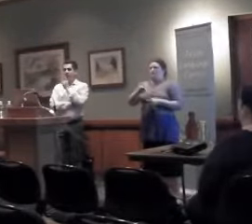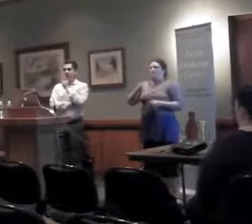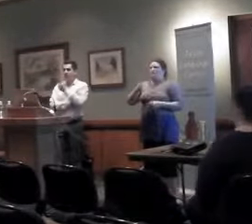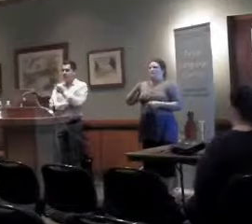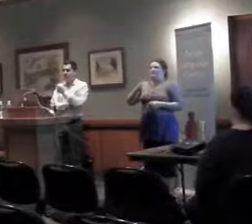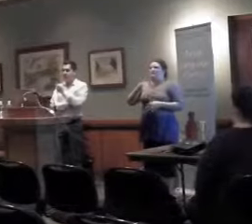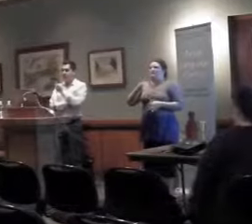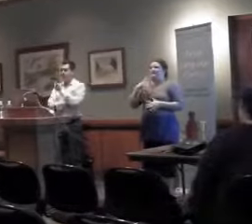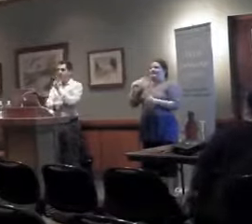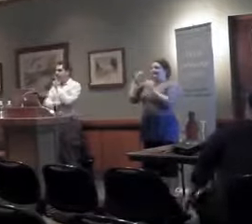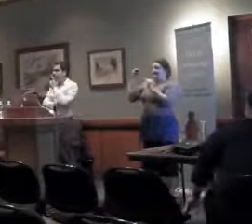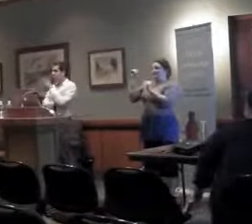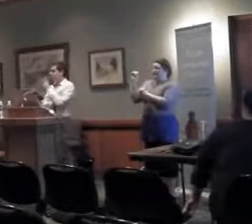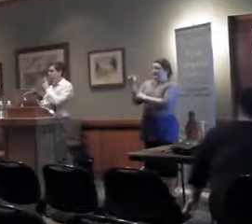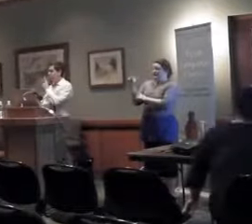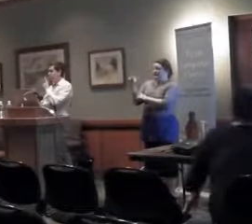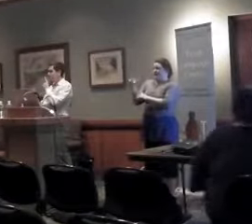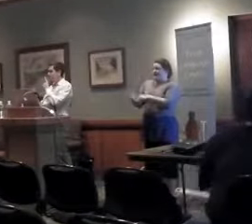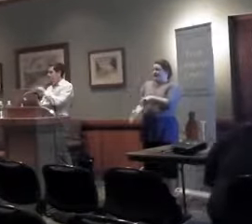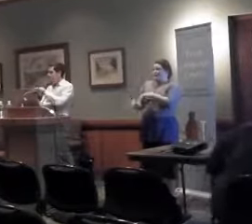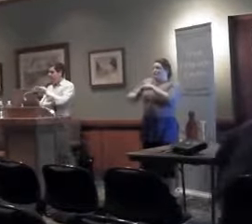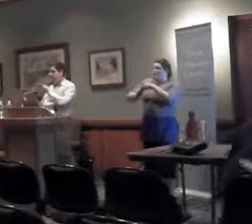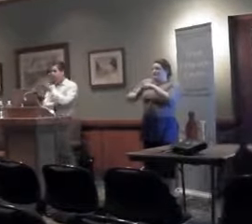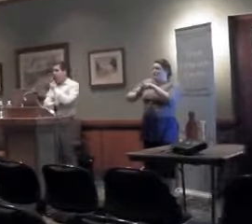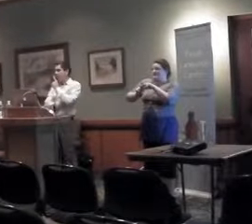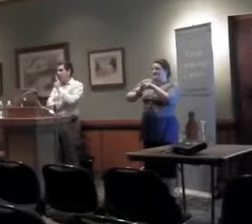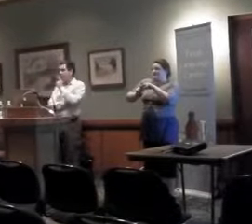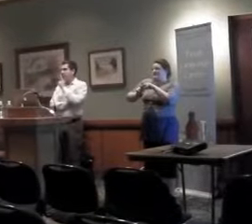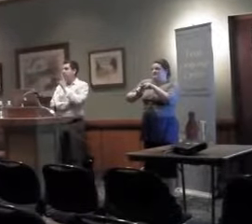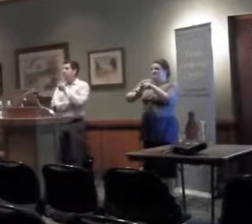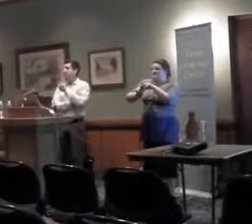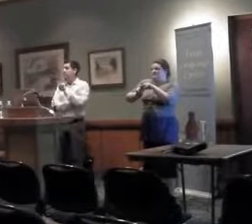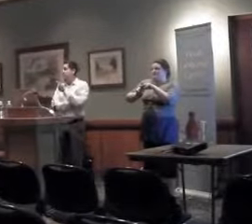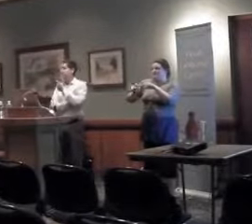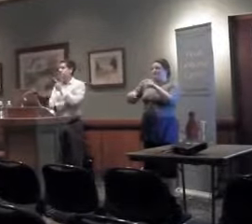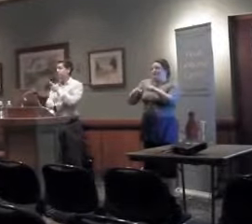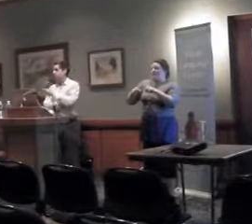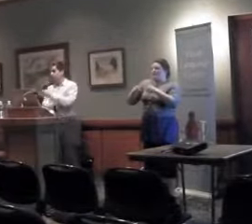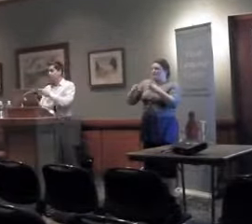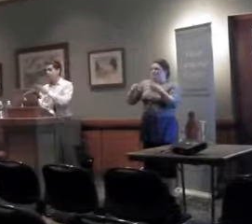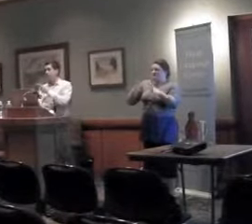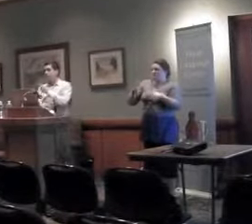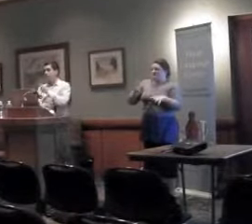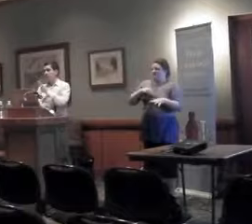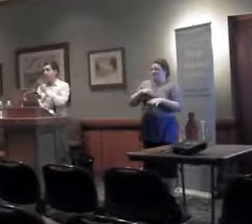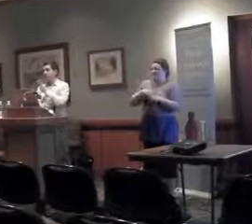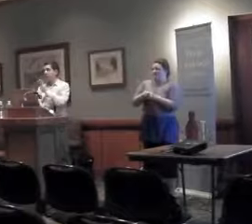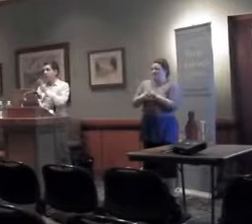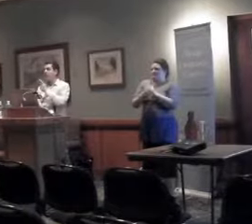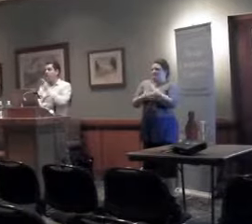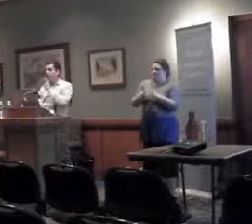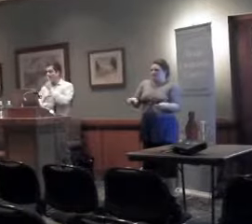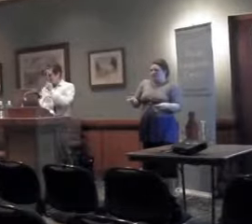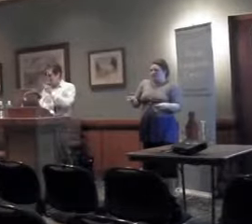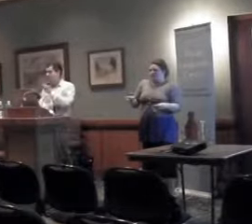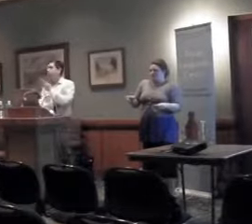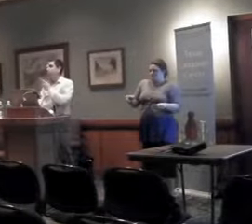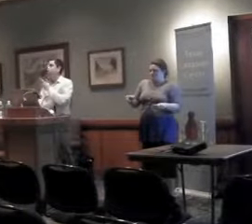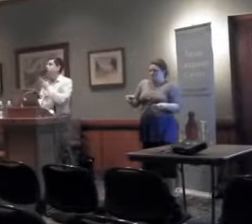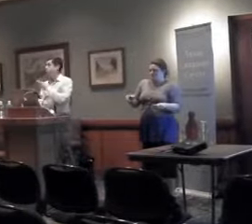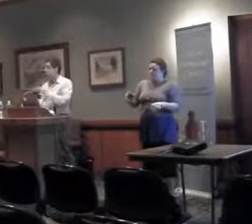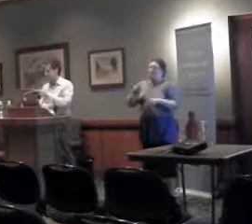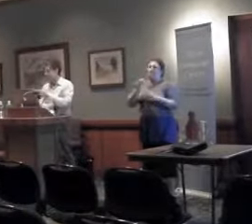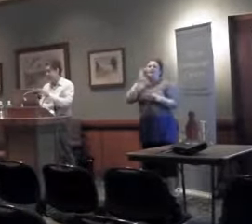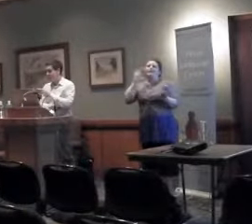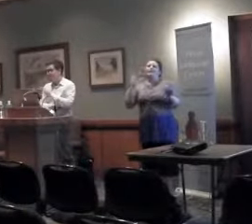how the teaching of ASL increased dramatically once it started being accepted as a foreign language, right? As fulfilling the